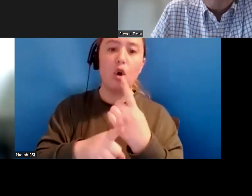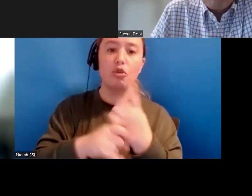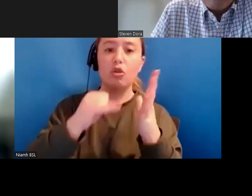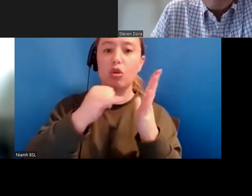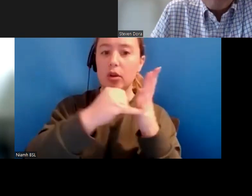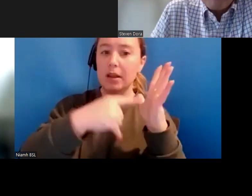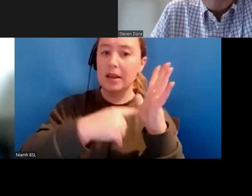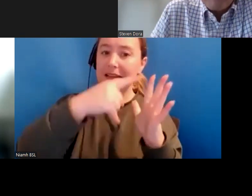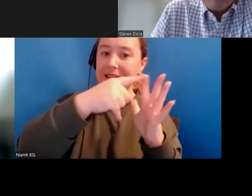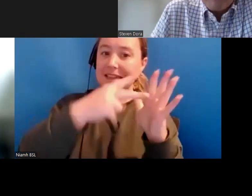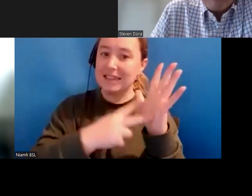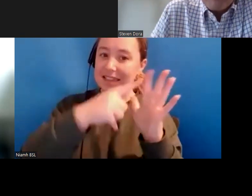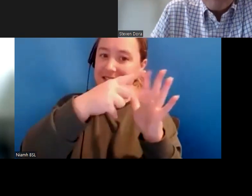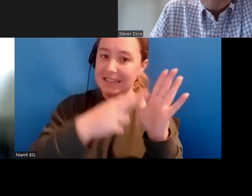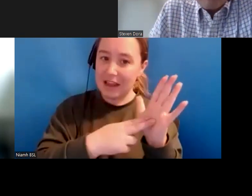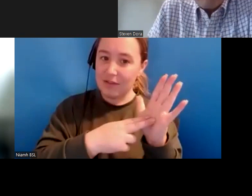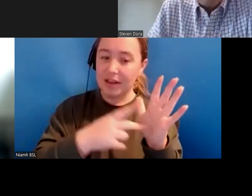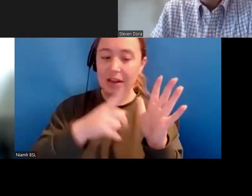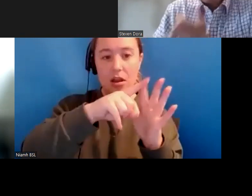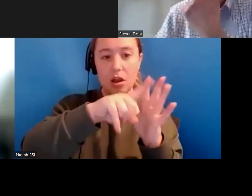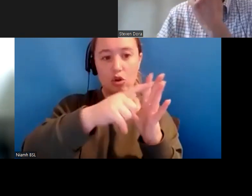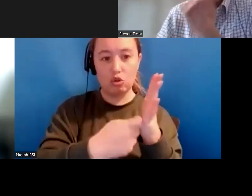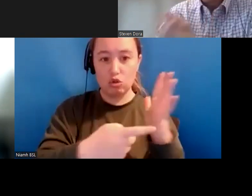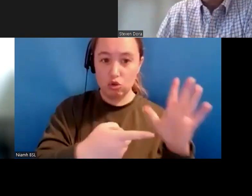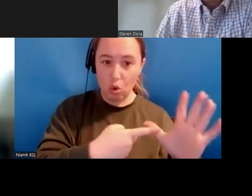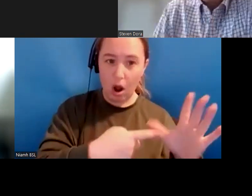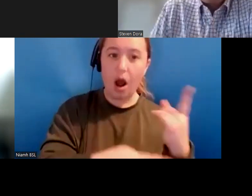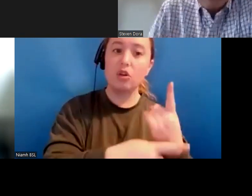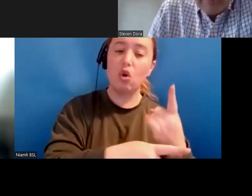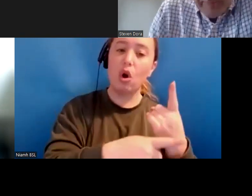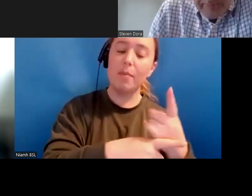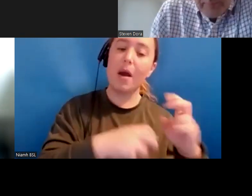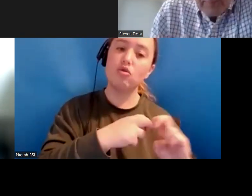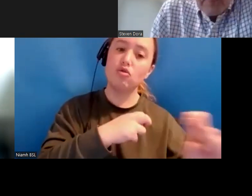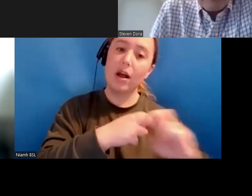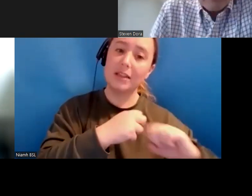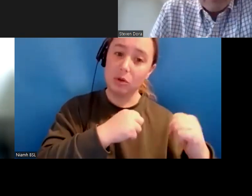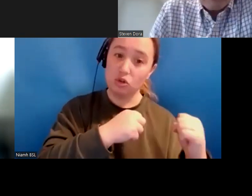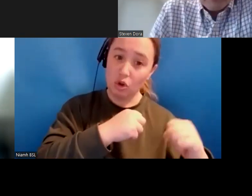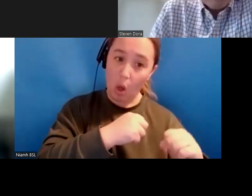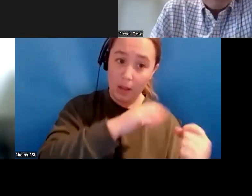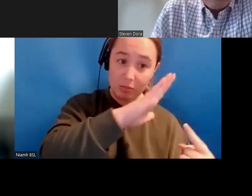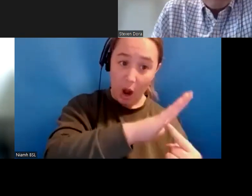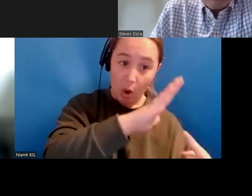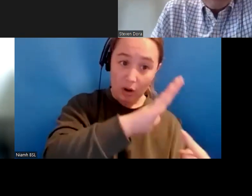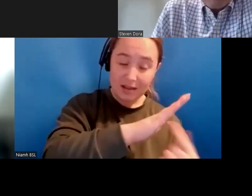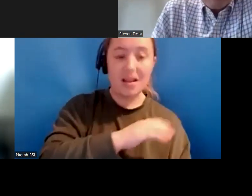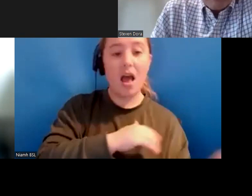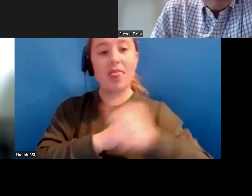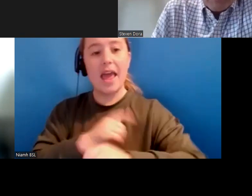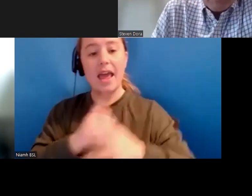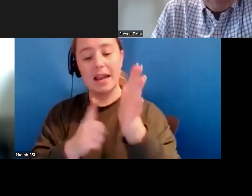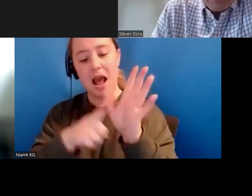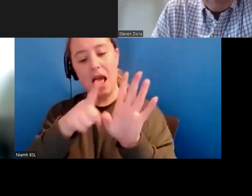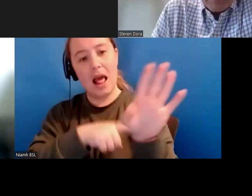Transport Scotland's priorities, and then from Lynn Ponaro, who will share some of Disability Equality Scotland's priorities. We will then go into